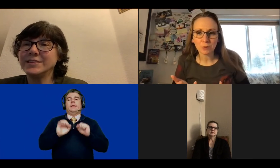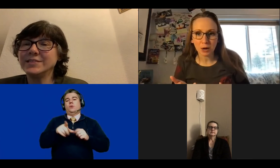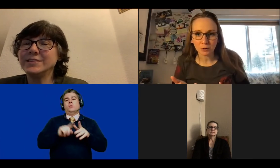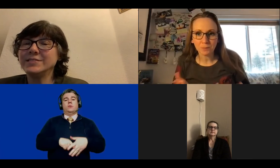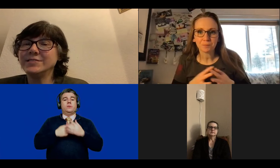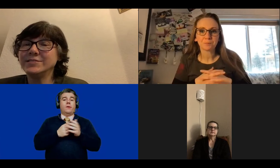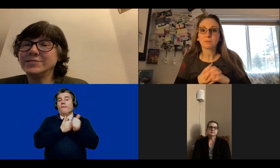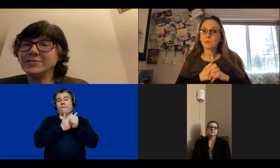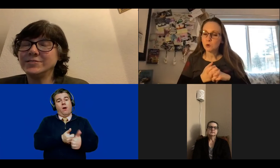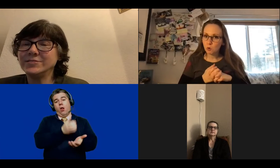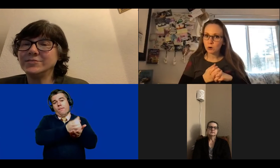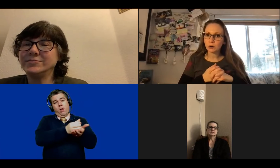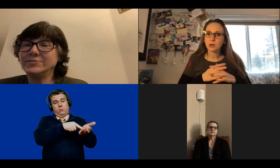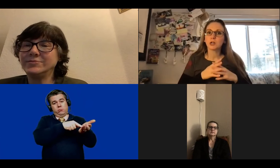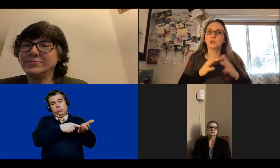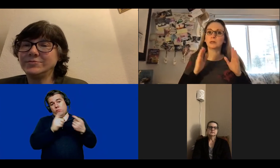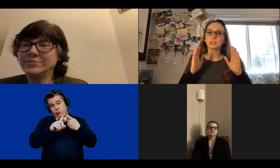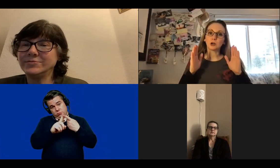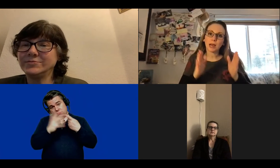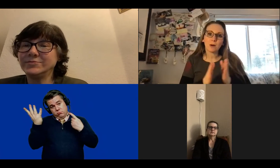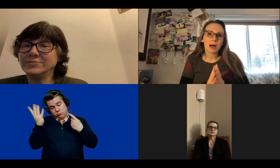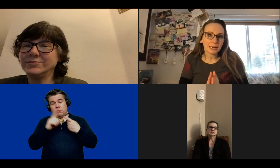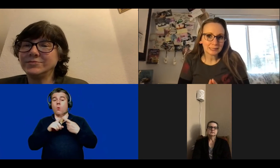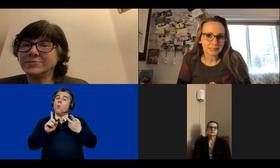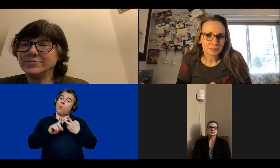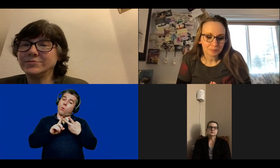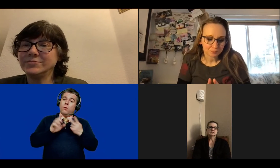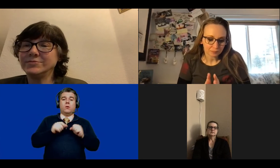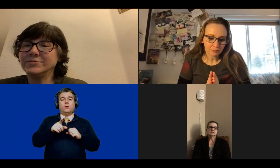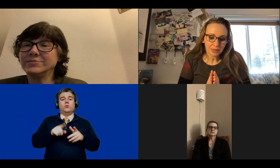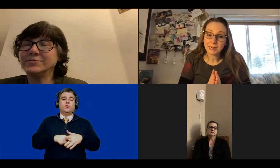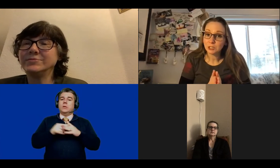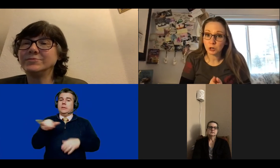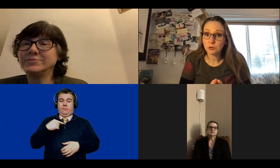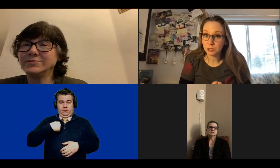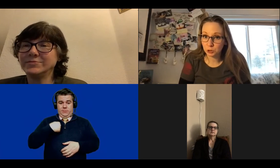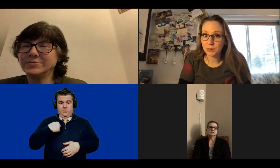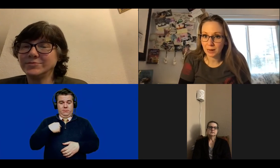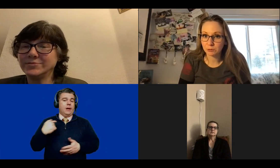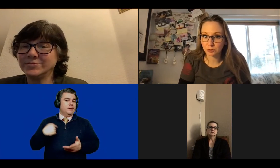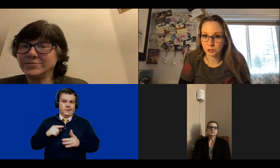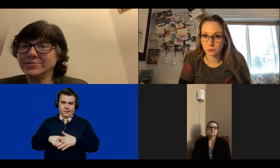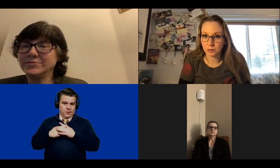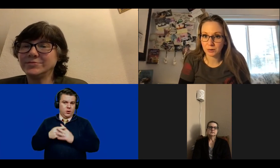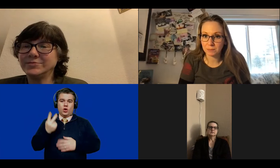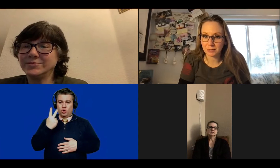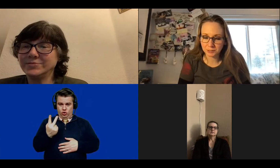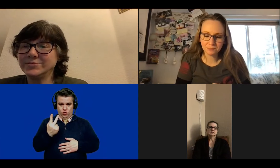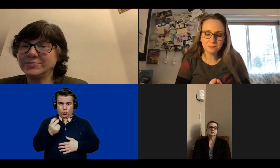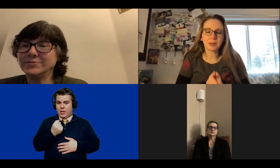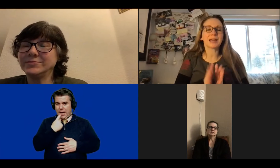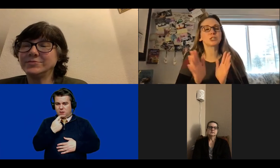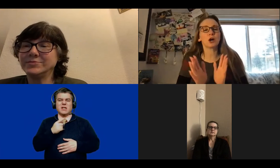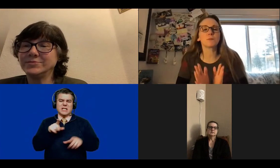what's on the bottle, or you can start how I did. And I started with 2 capsules, which is what it